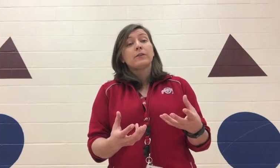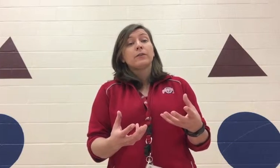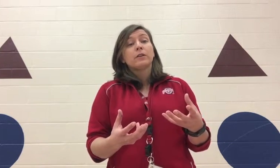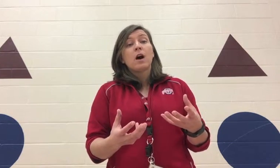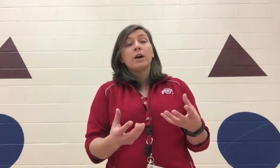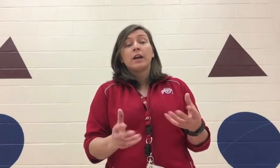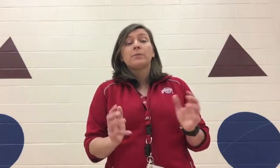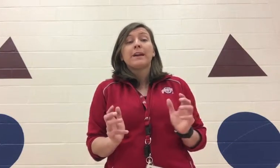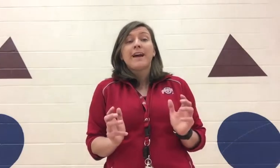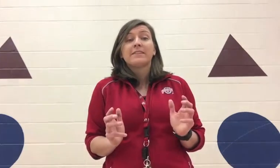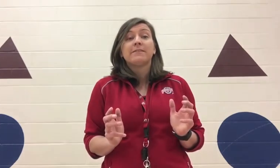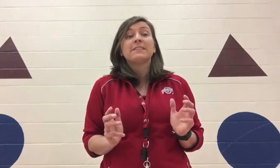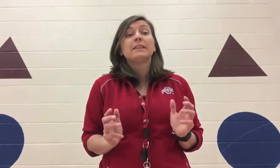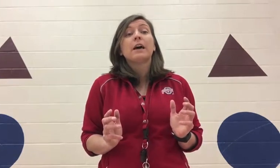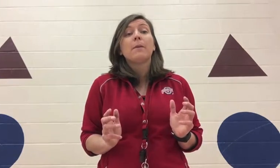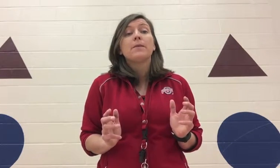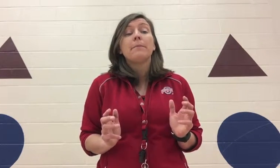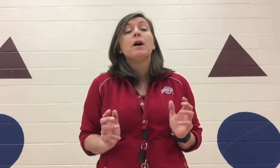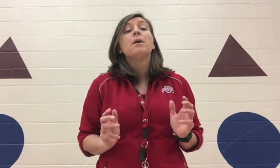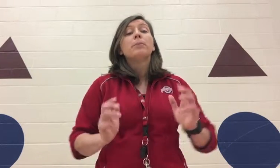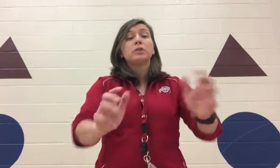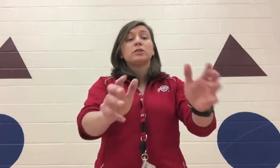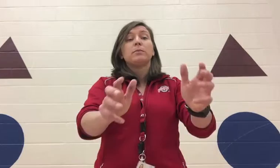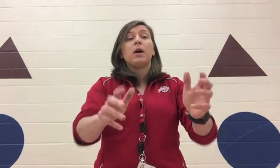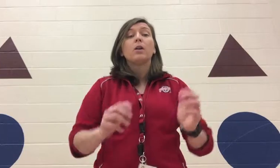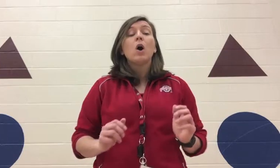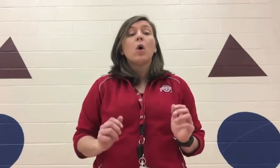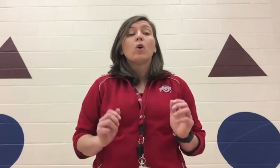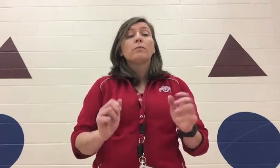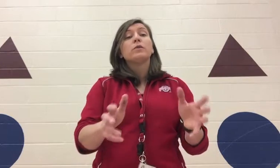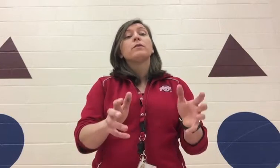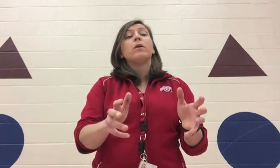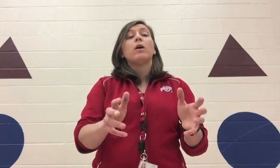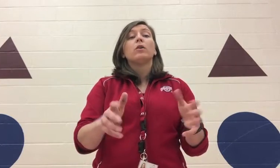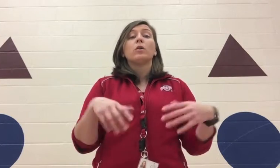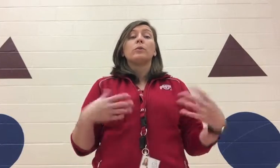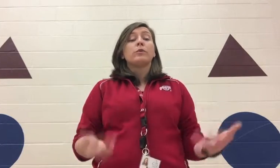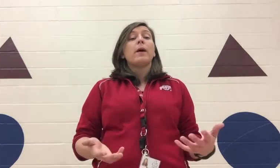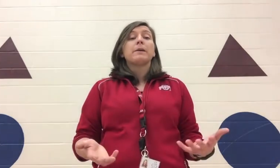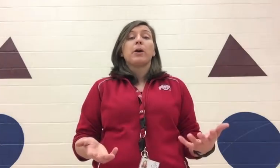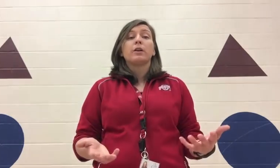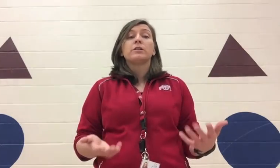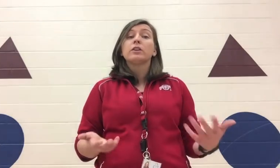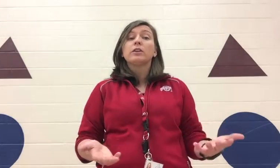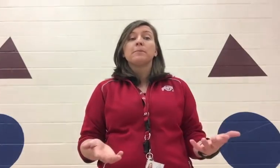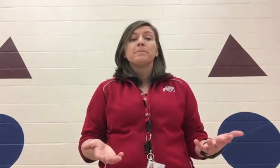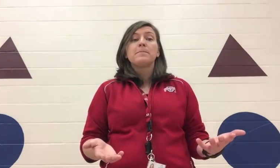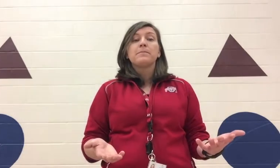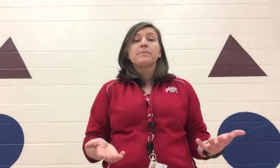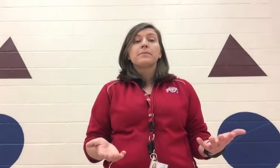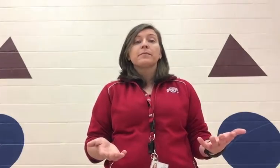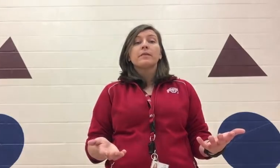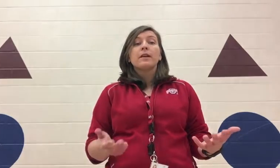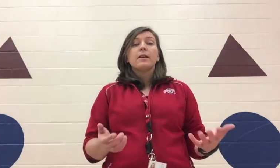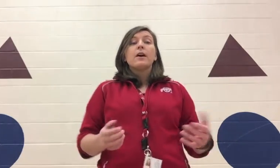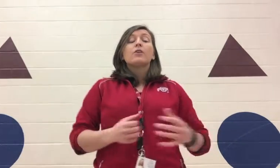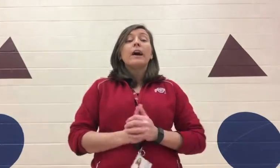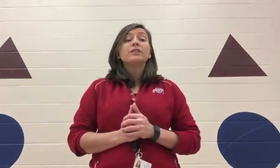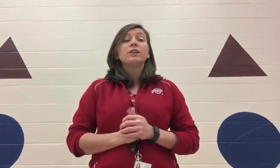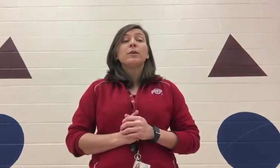foot along, and you might have to physically help them push the ball or move their body part to learn. Gradually, you want to